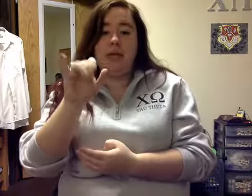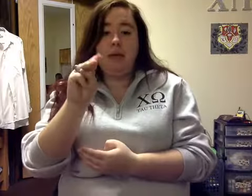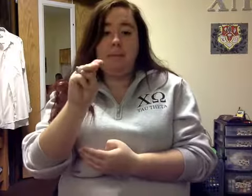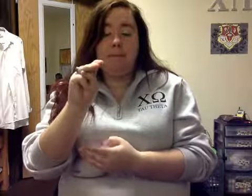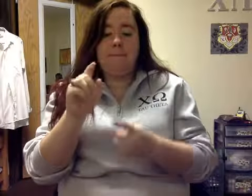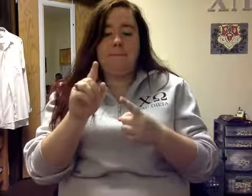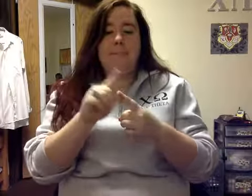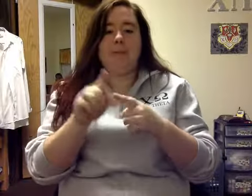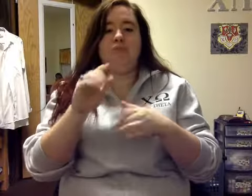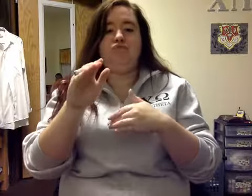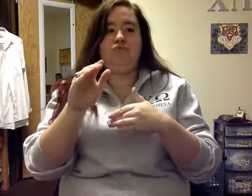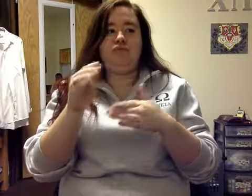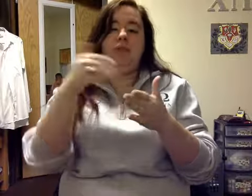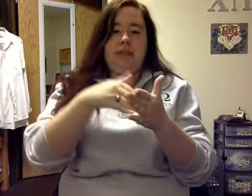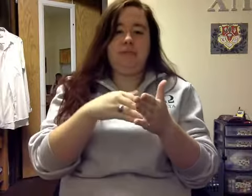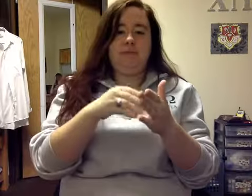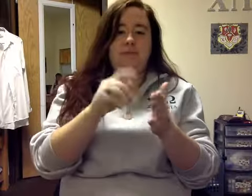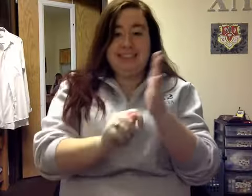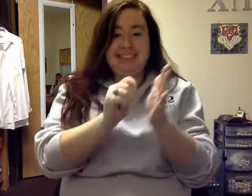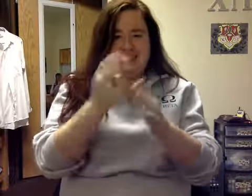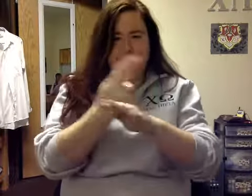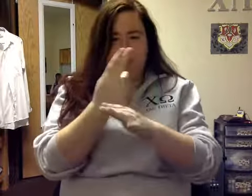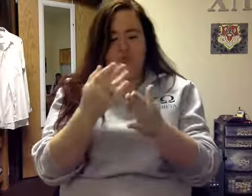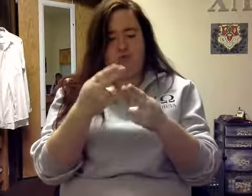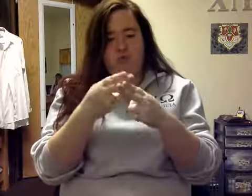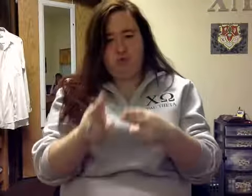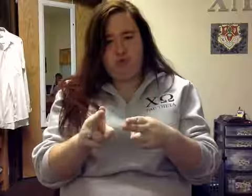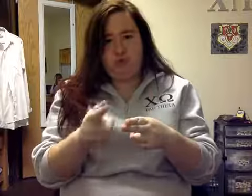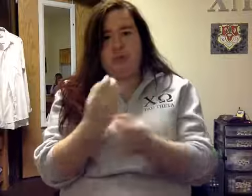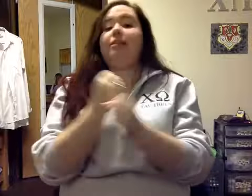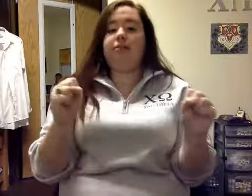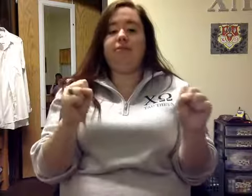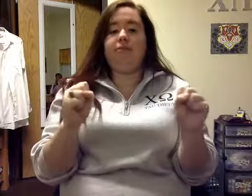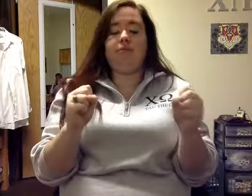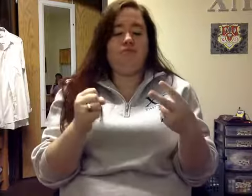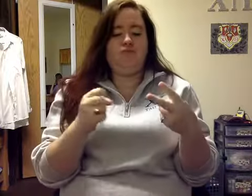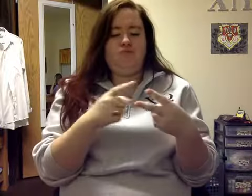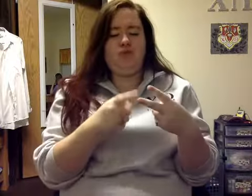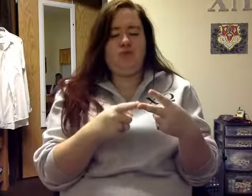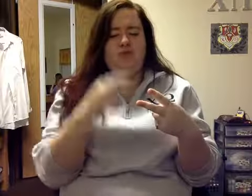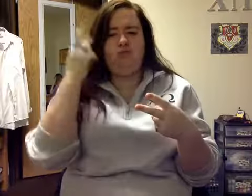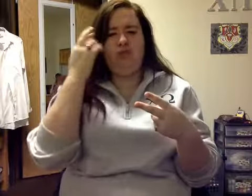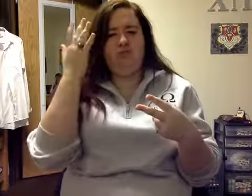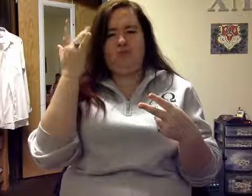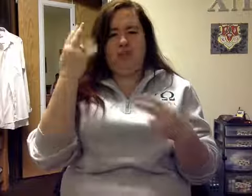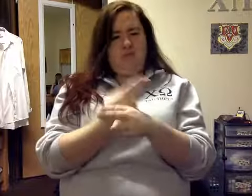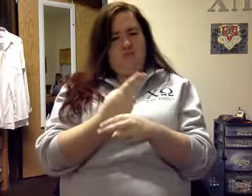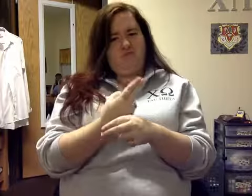acting and it's much safer. The reason for these two medications with this EGD exam